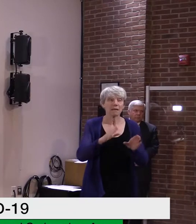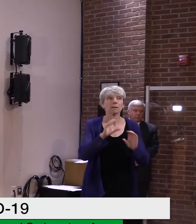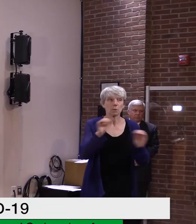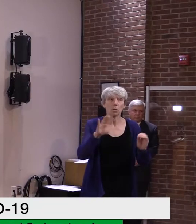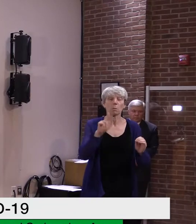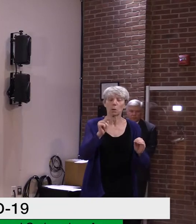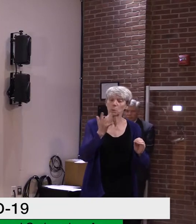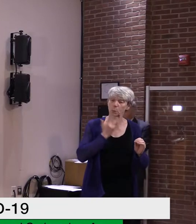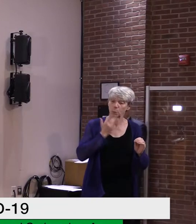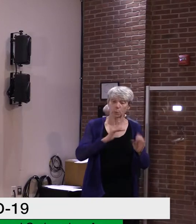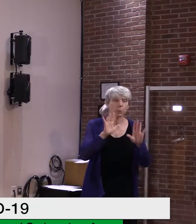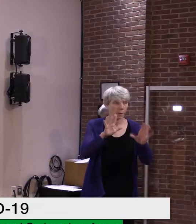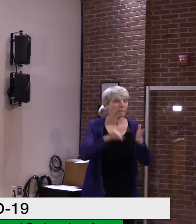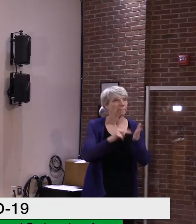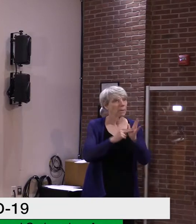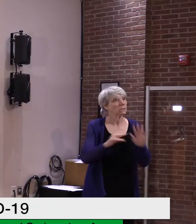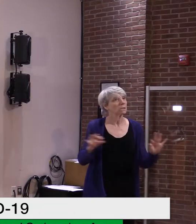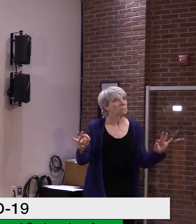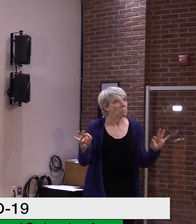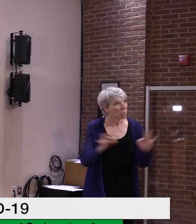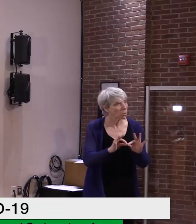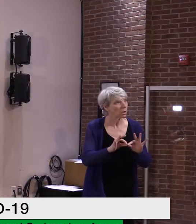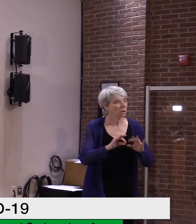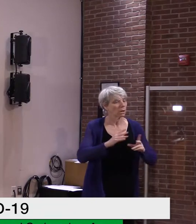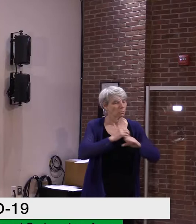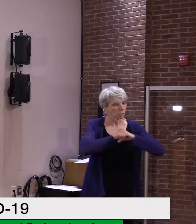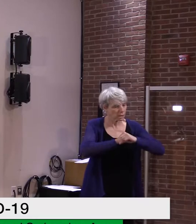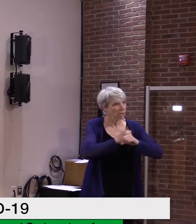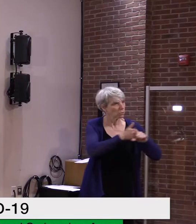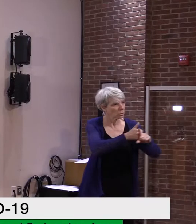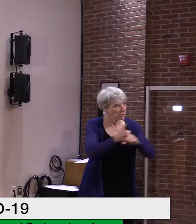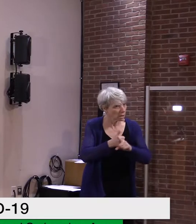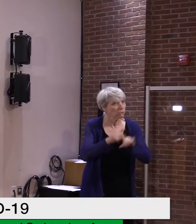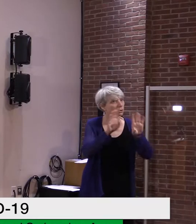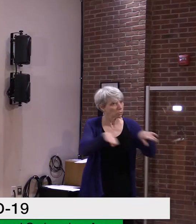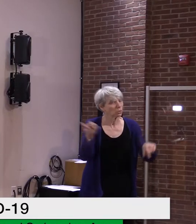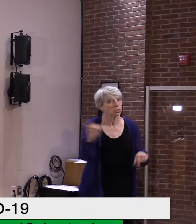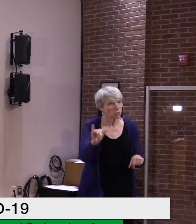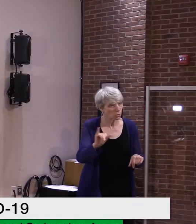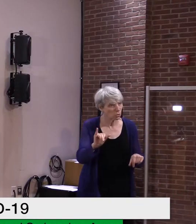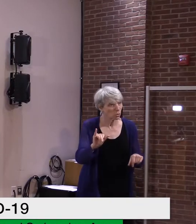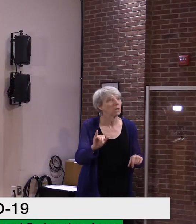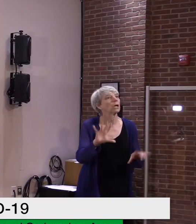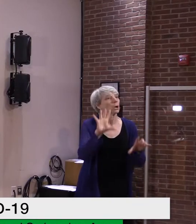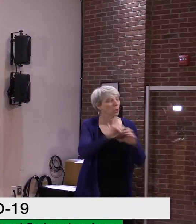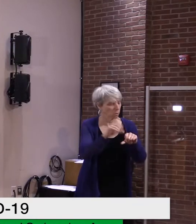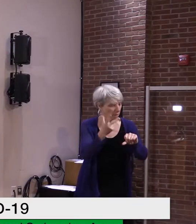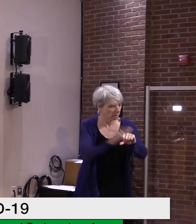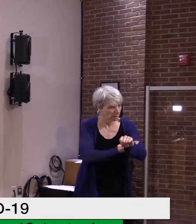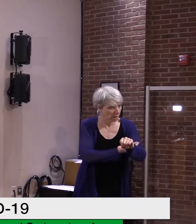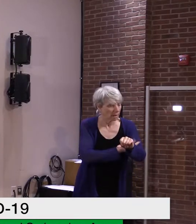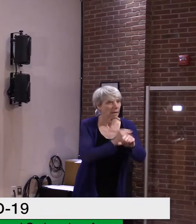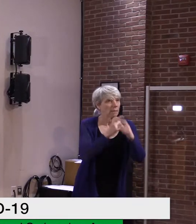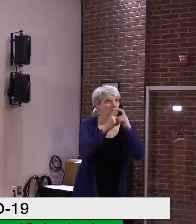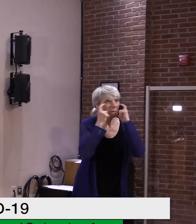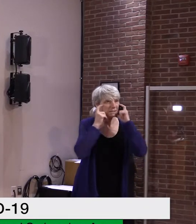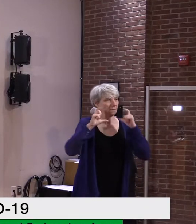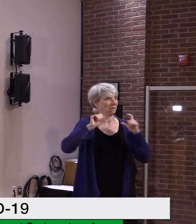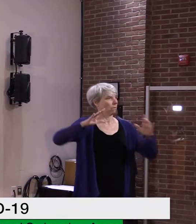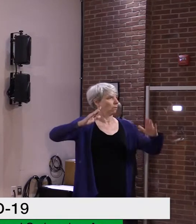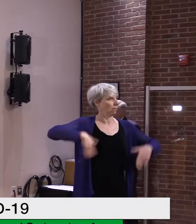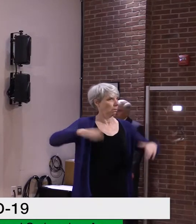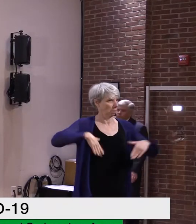prevention measures, which include vaccination and correct and consistent mask wearing among persons who are not